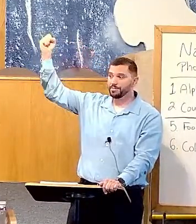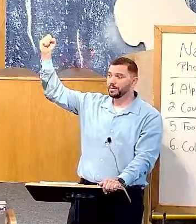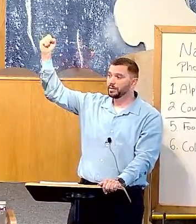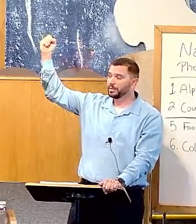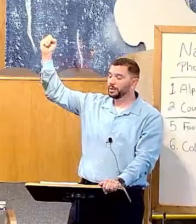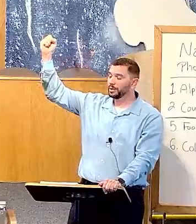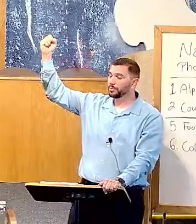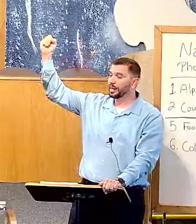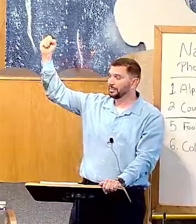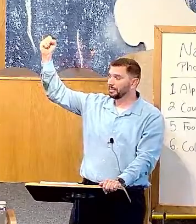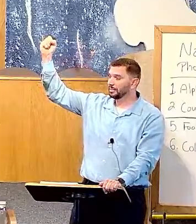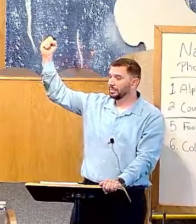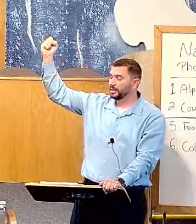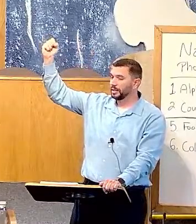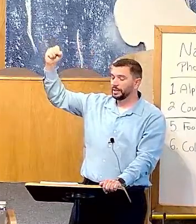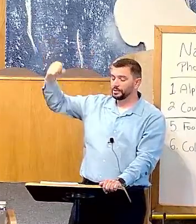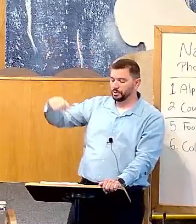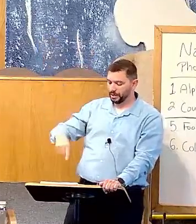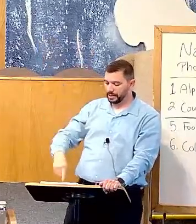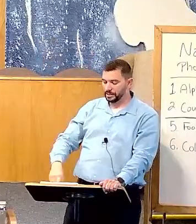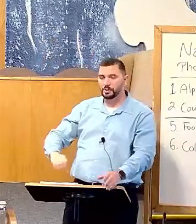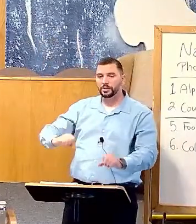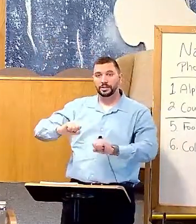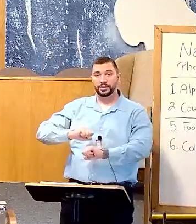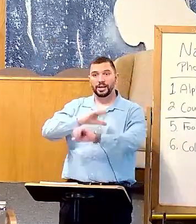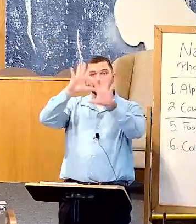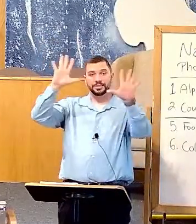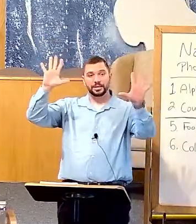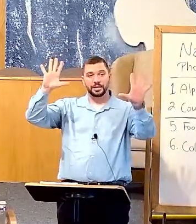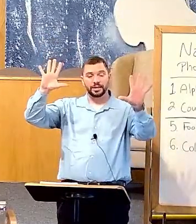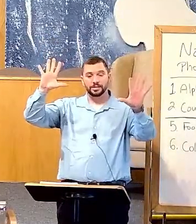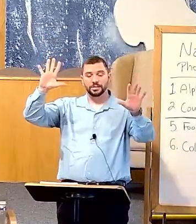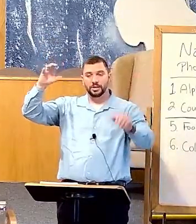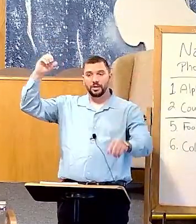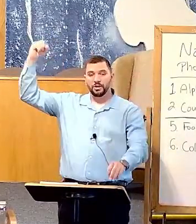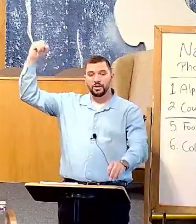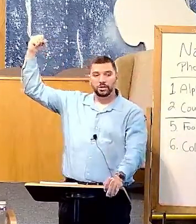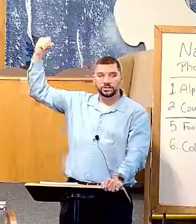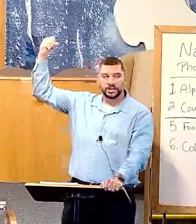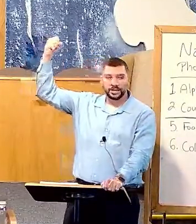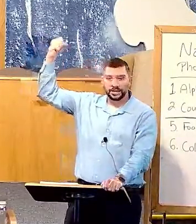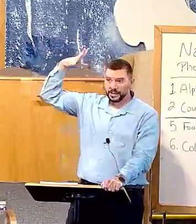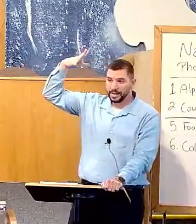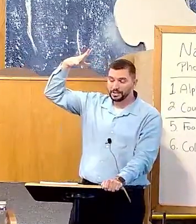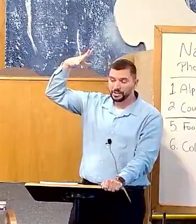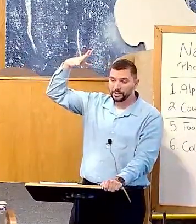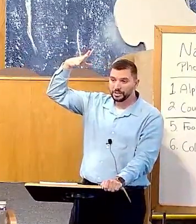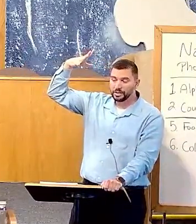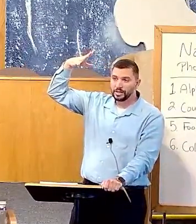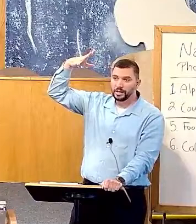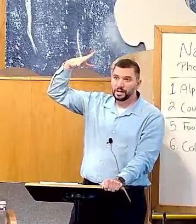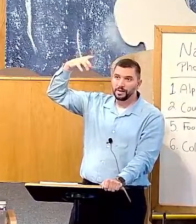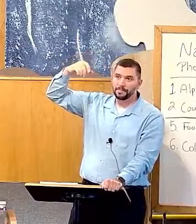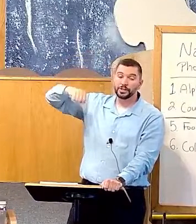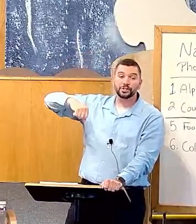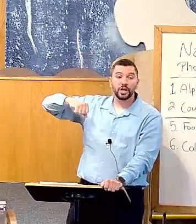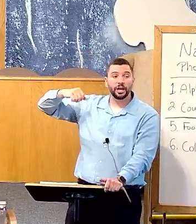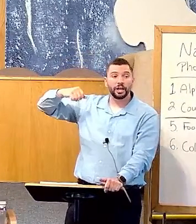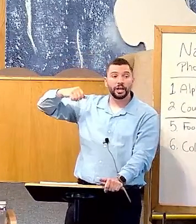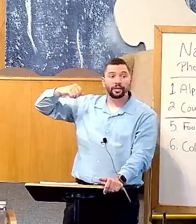they'll retract it. And so in this book, light is like that. You'll also see it like that. The sun,